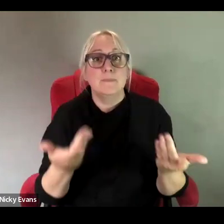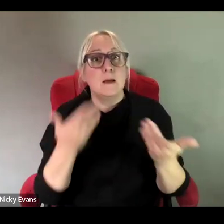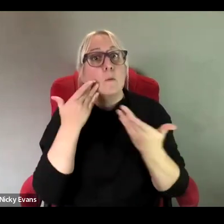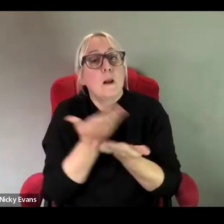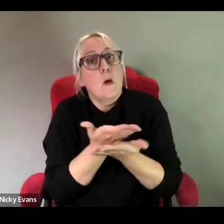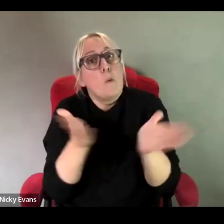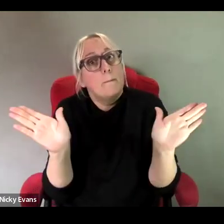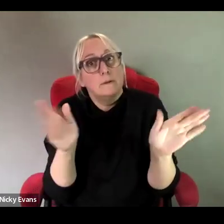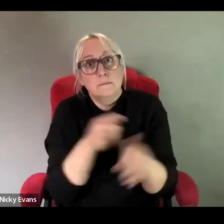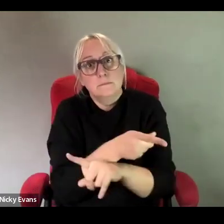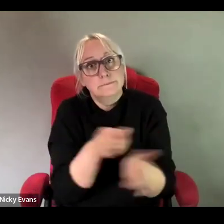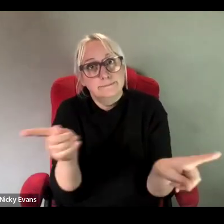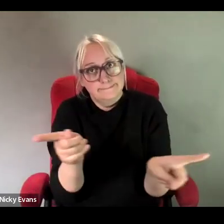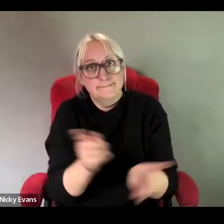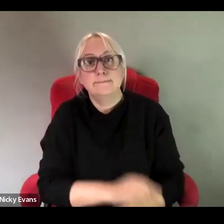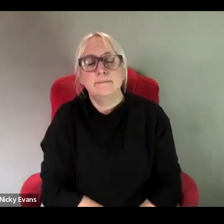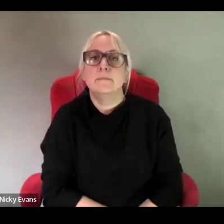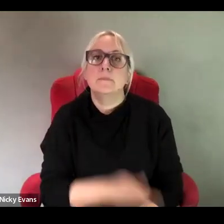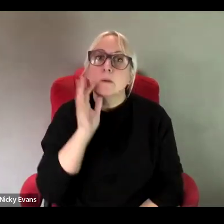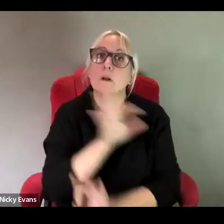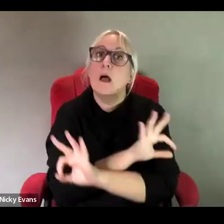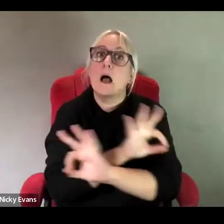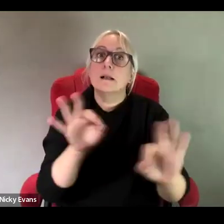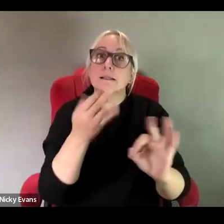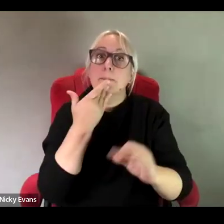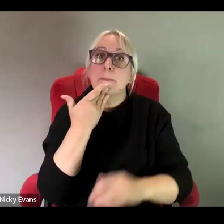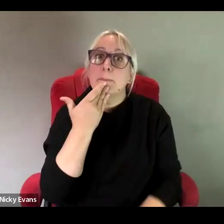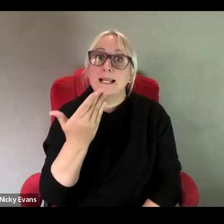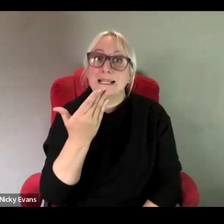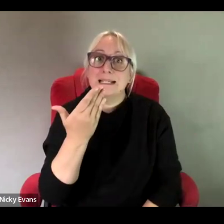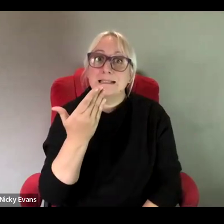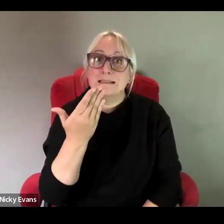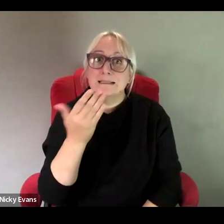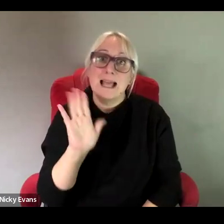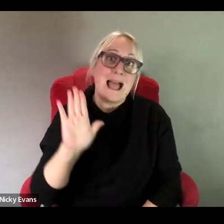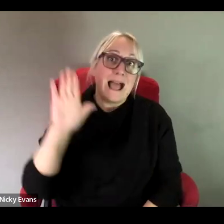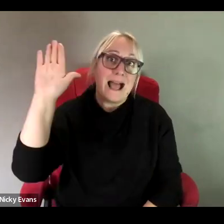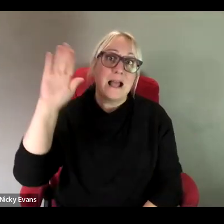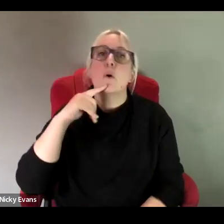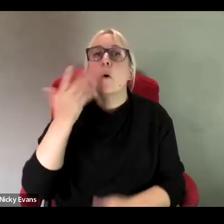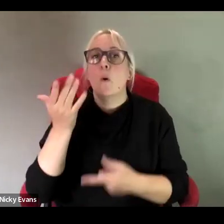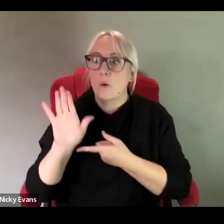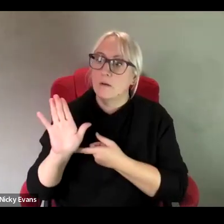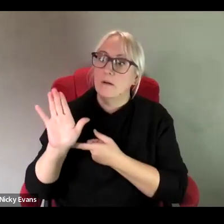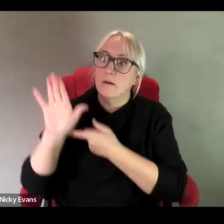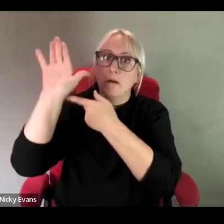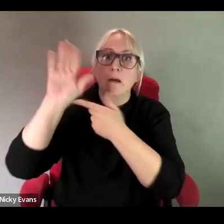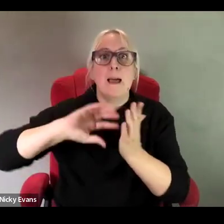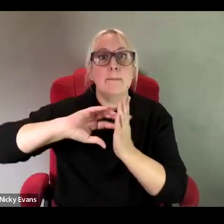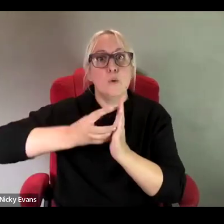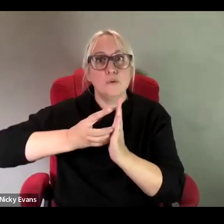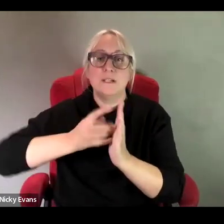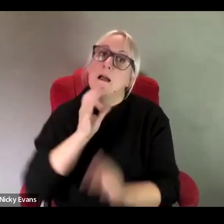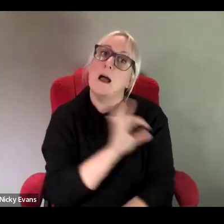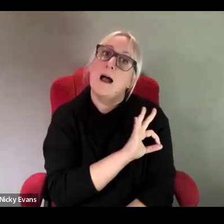the floor. So I'm going to ask you to raise your hand or your hand emoji. And I'm going to ask the awesome DPAC